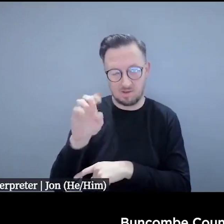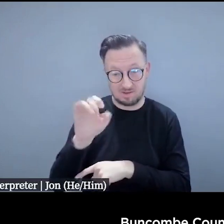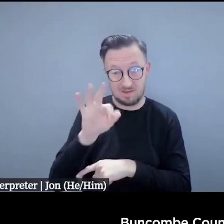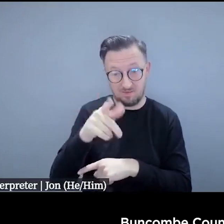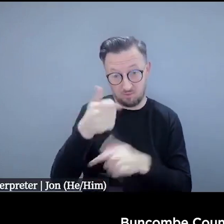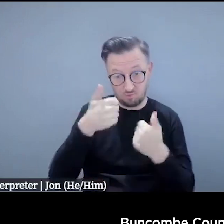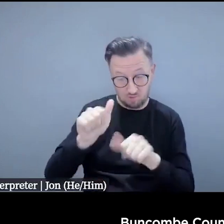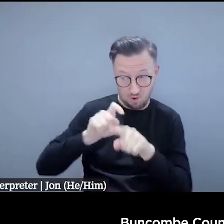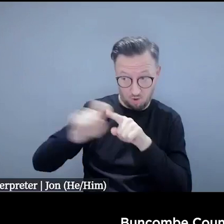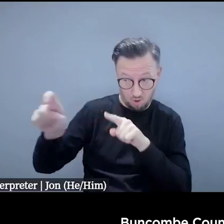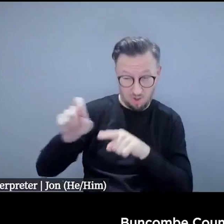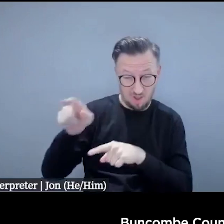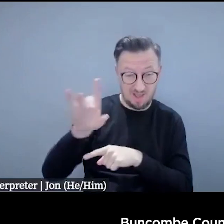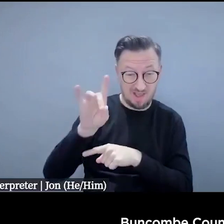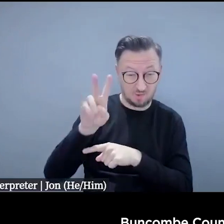at